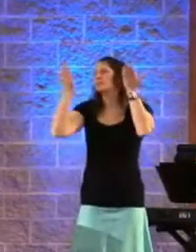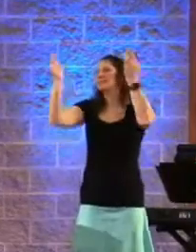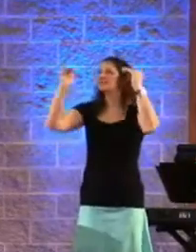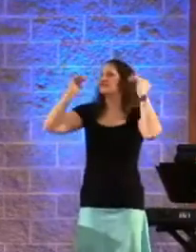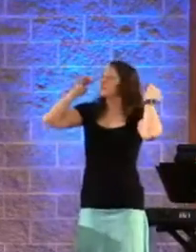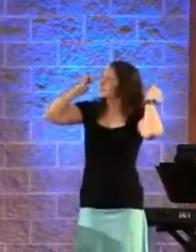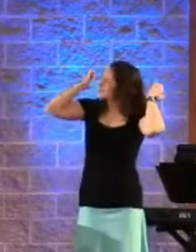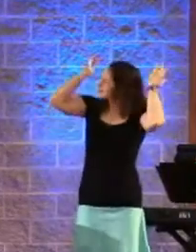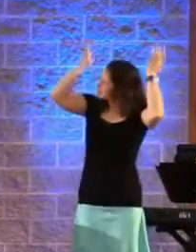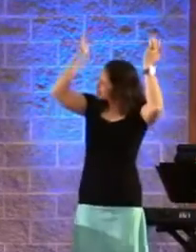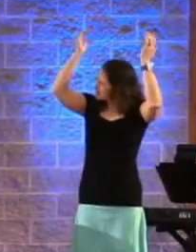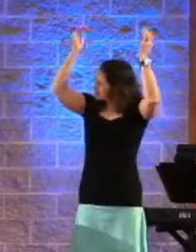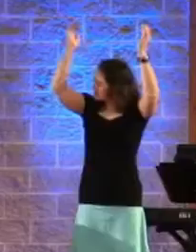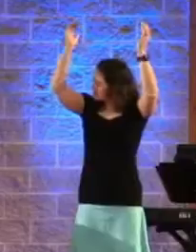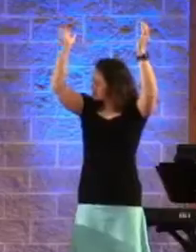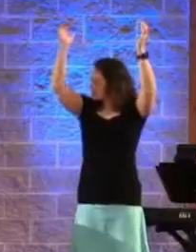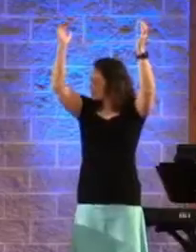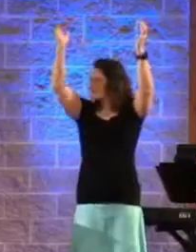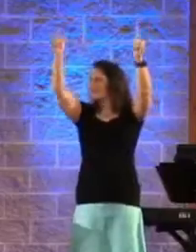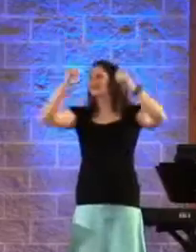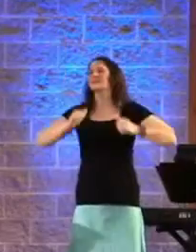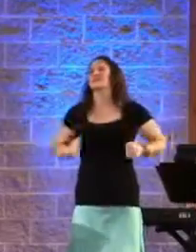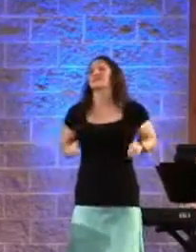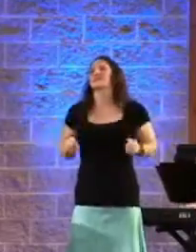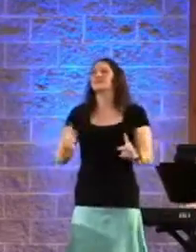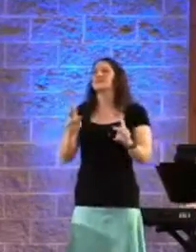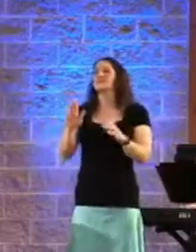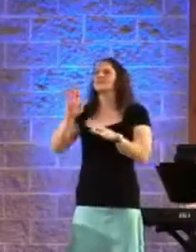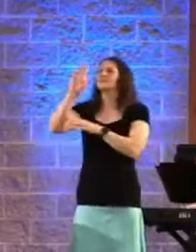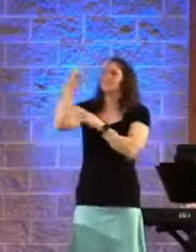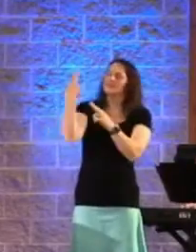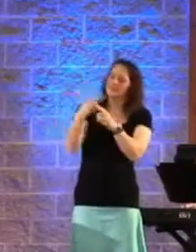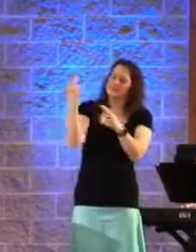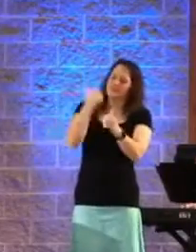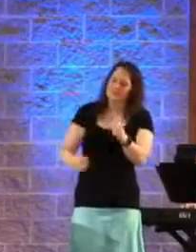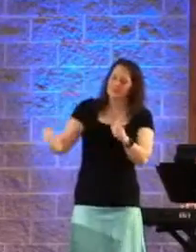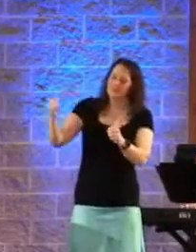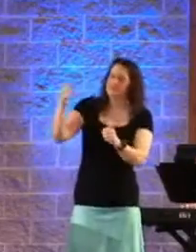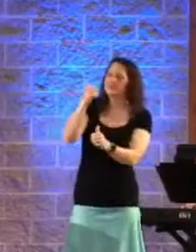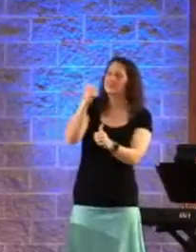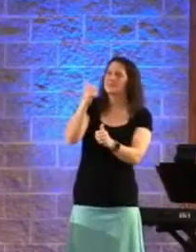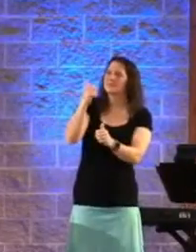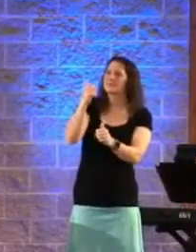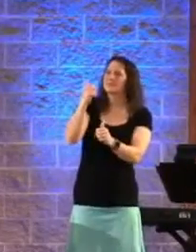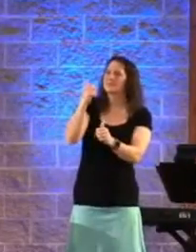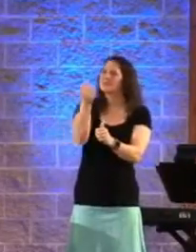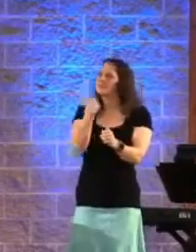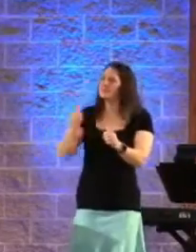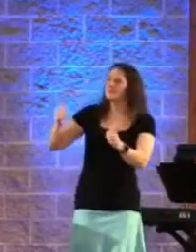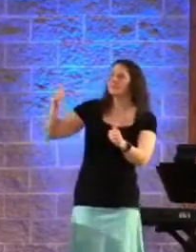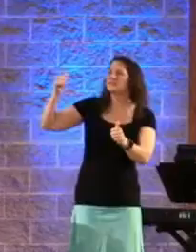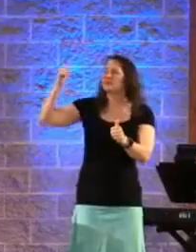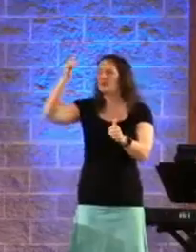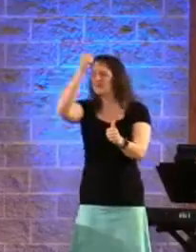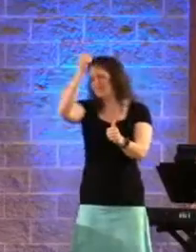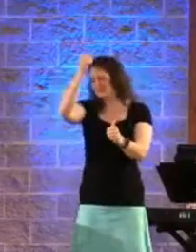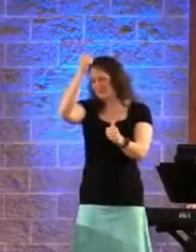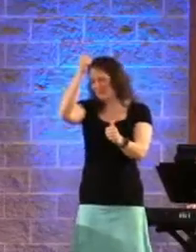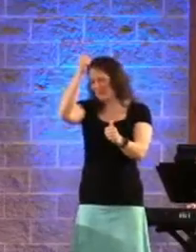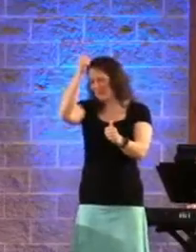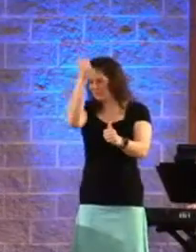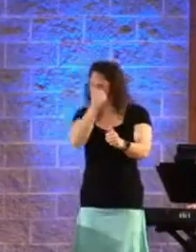higher. So let your name be lifted higher. Be lifted higher.